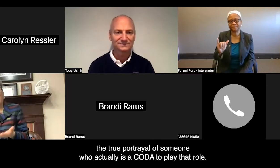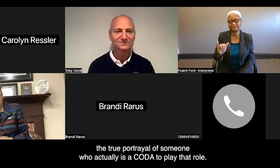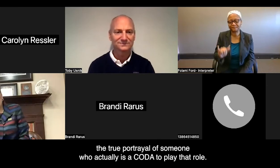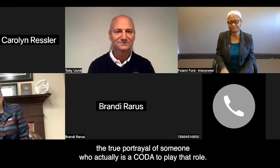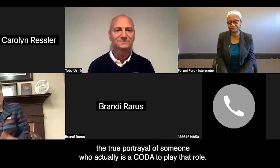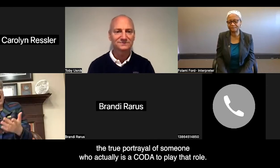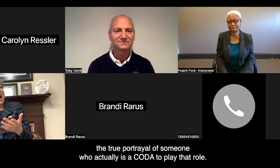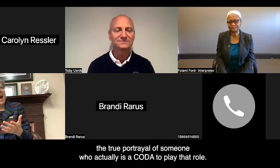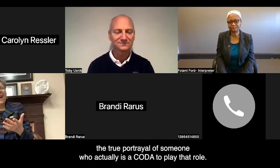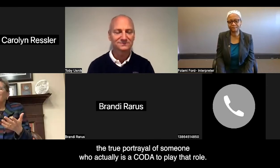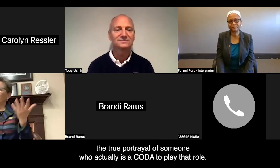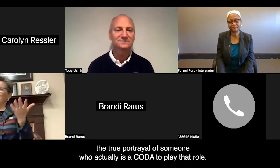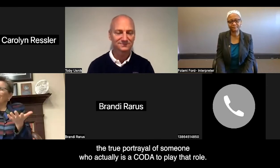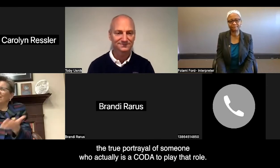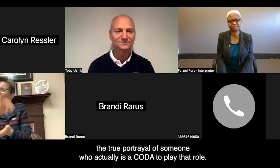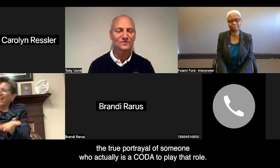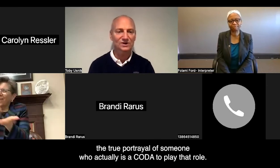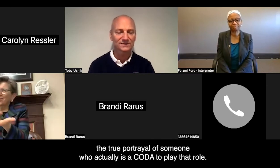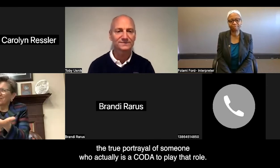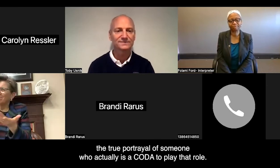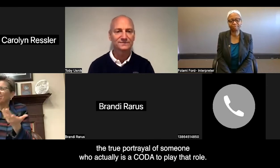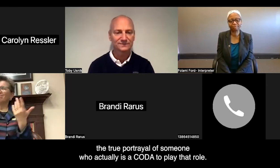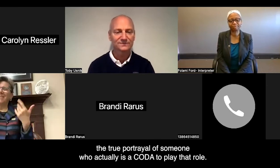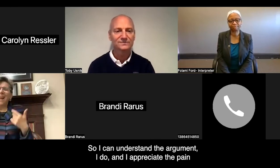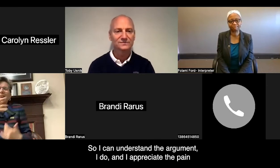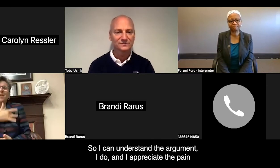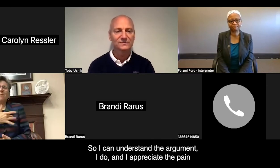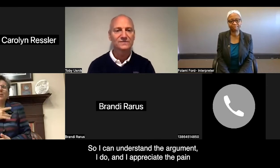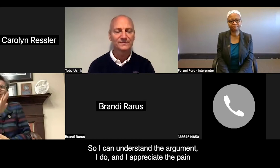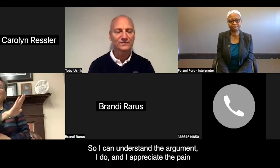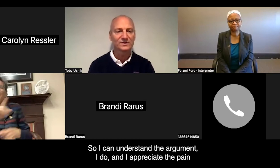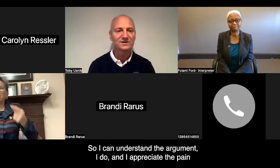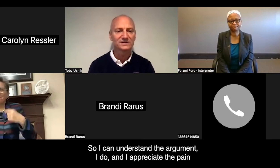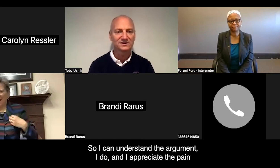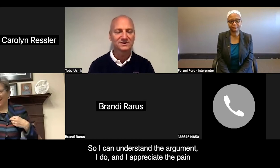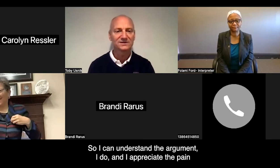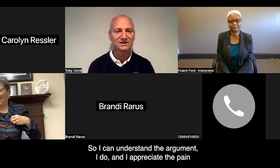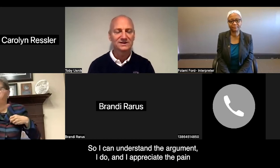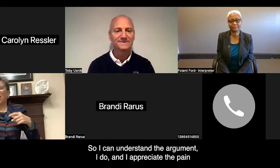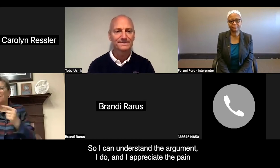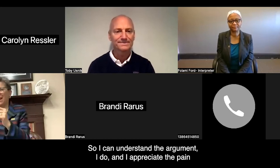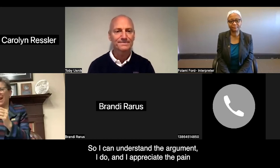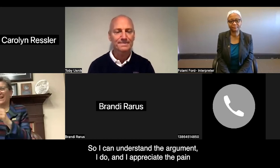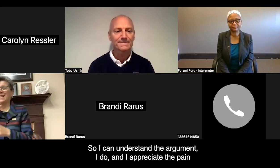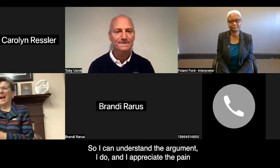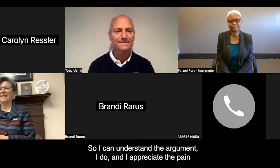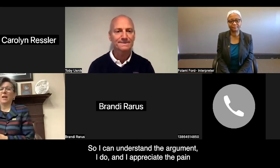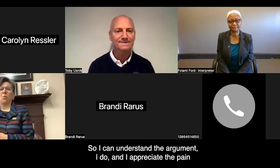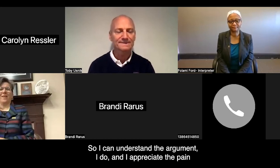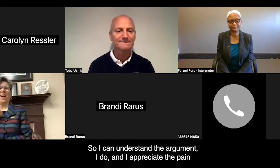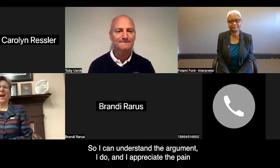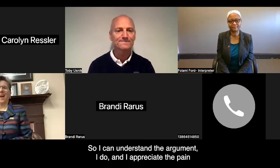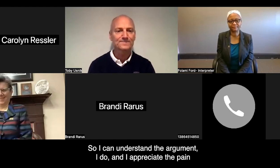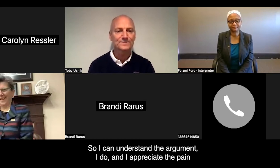someone who actually is a CODA to play that role. So I can understand the argument. I do. And I appreciate the pain or